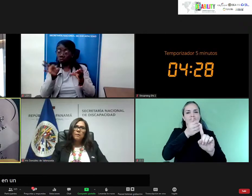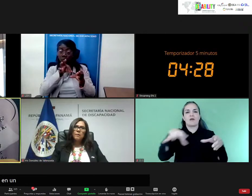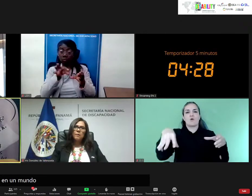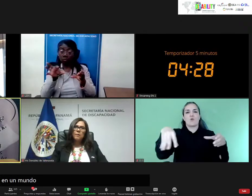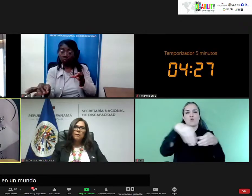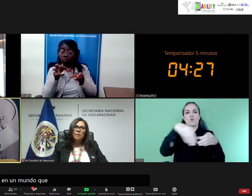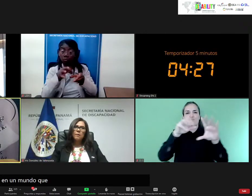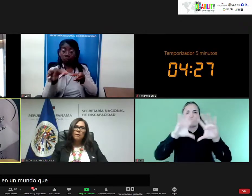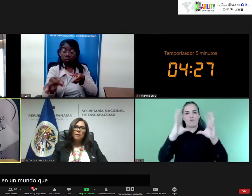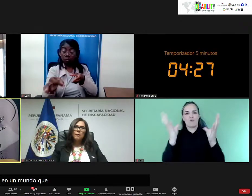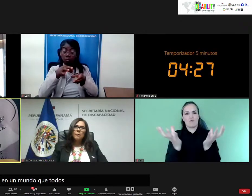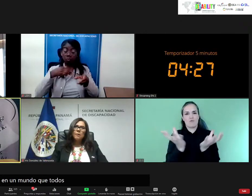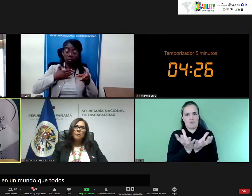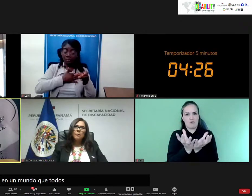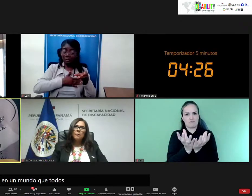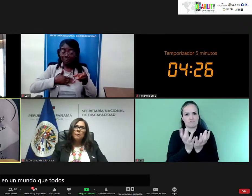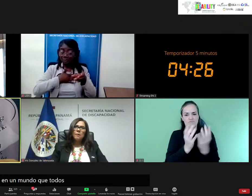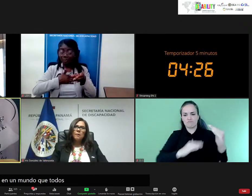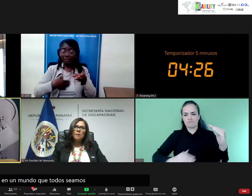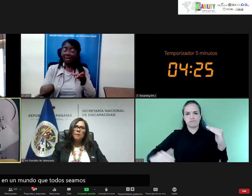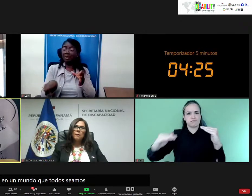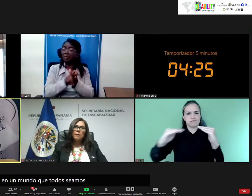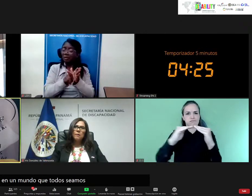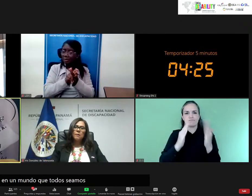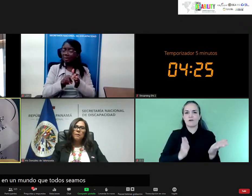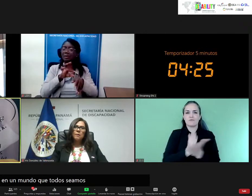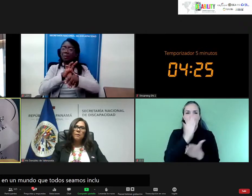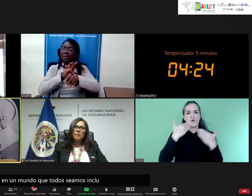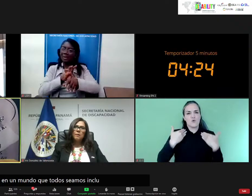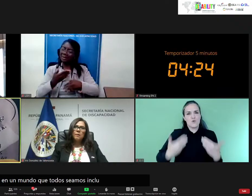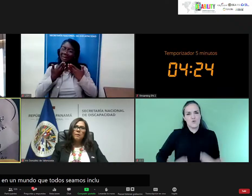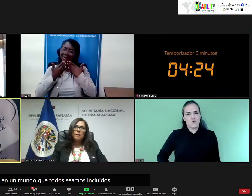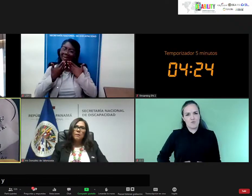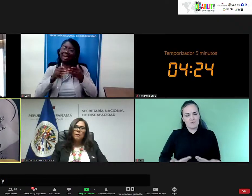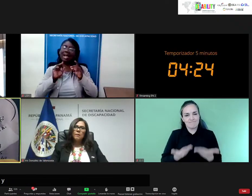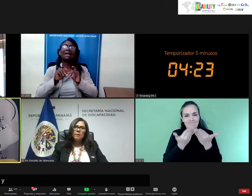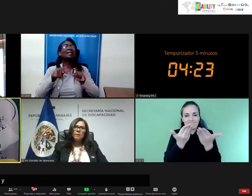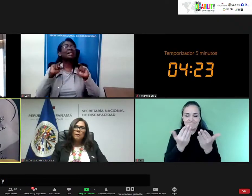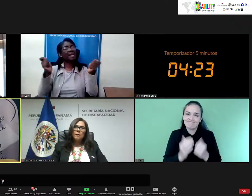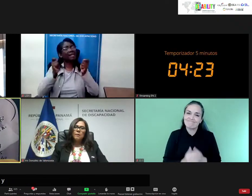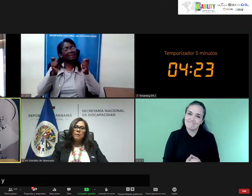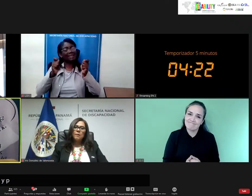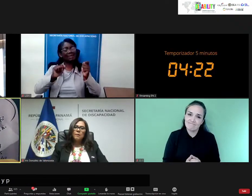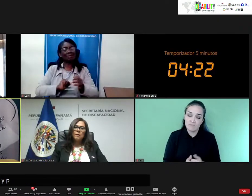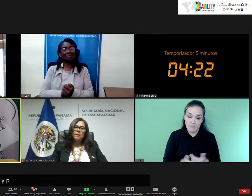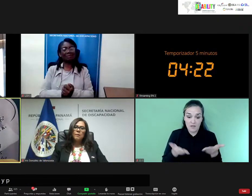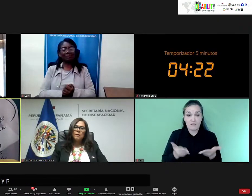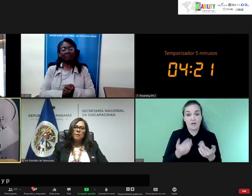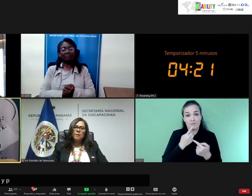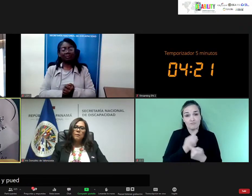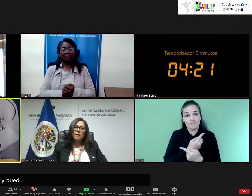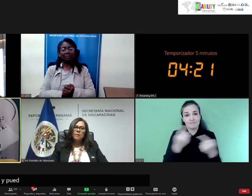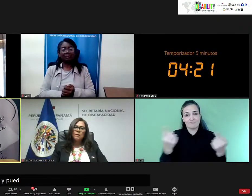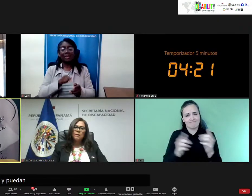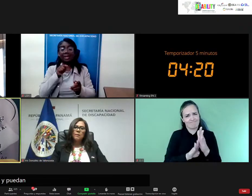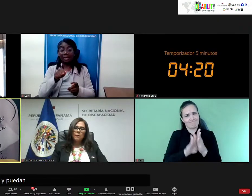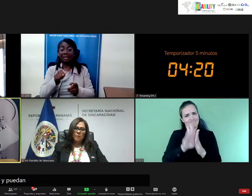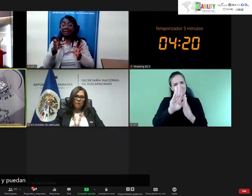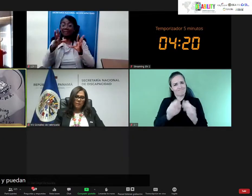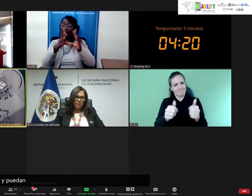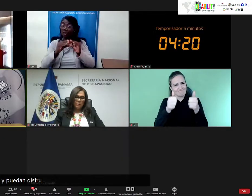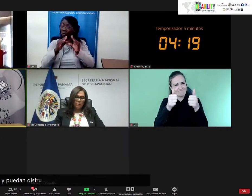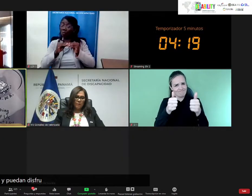wish you great success of this regional summit and let's all of